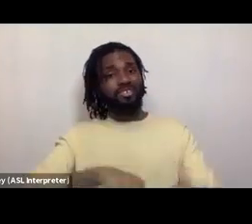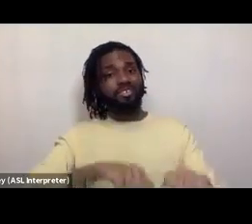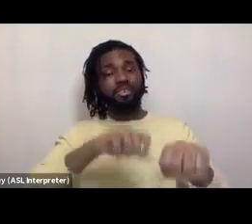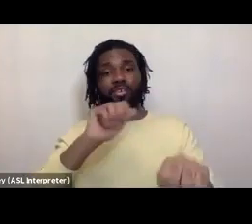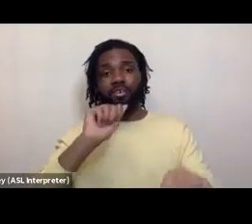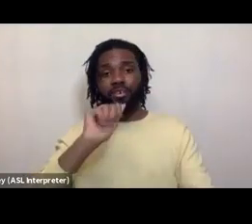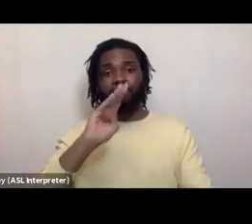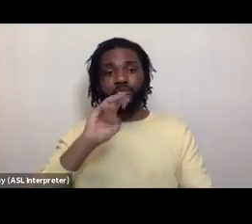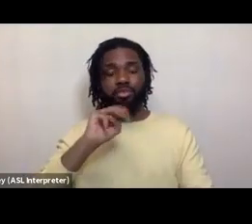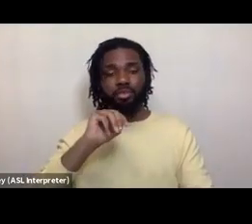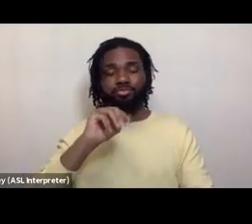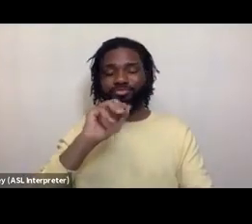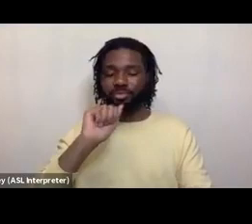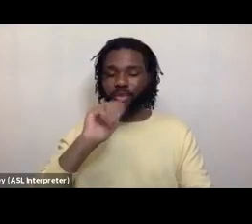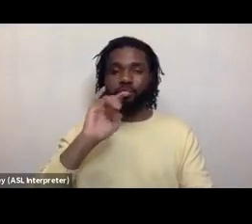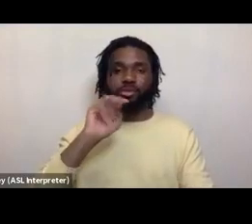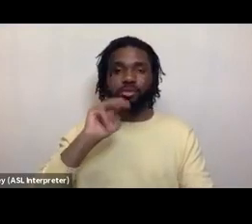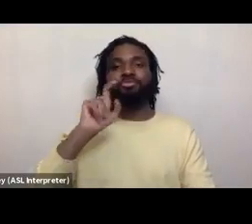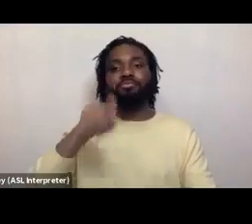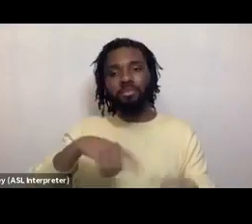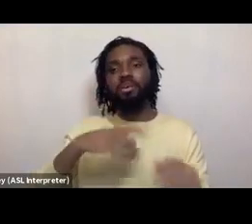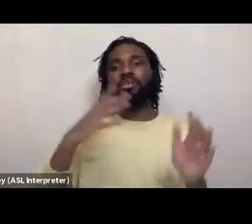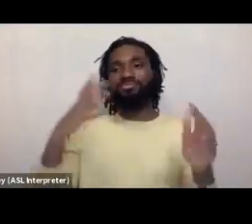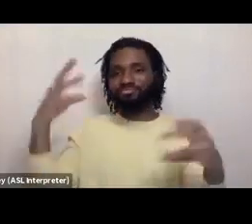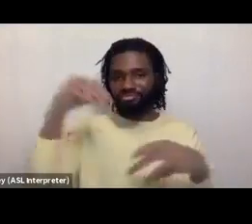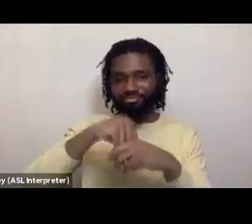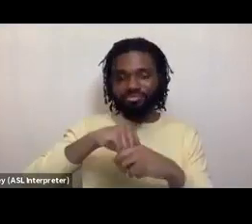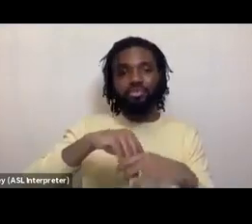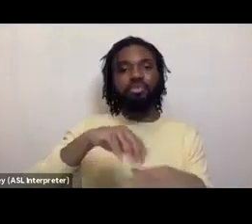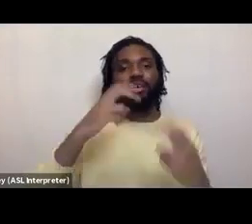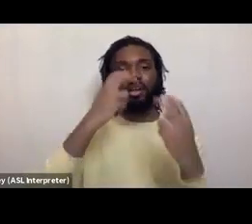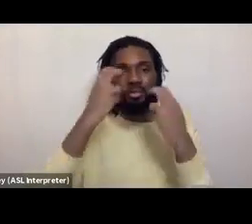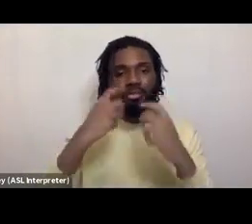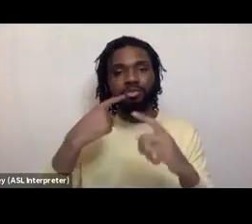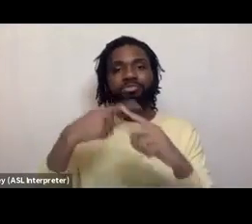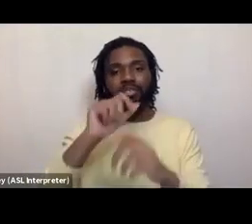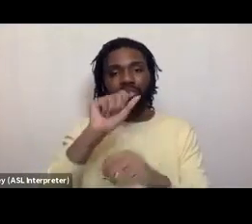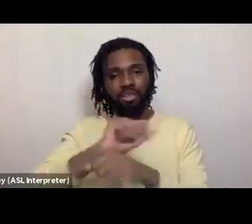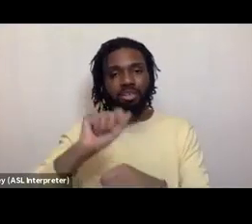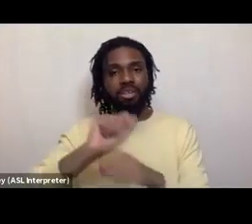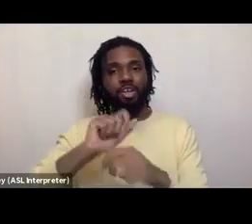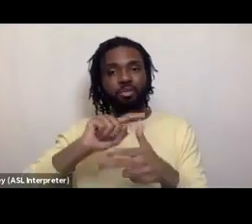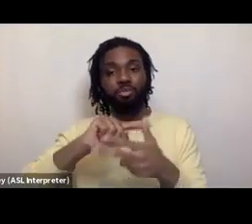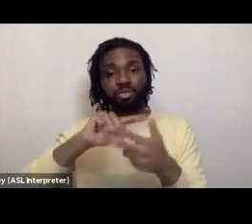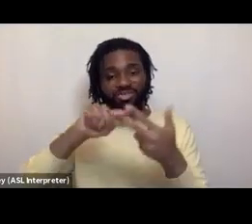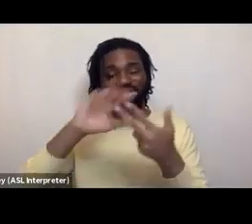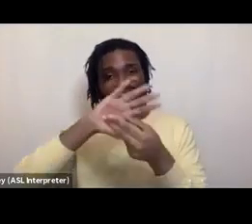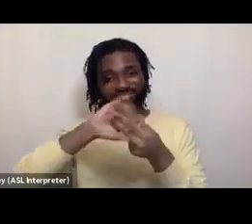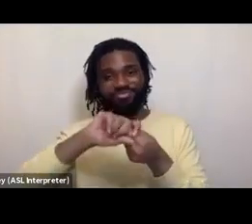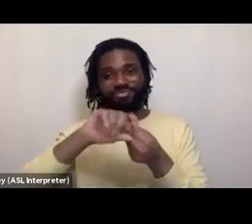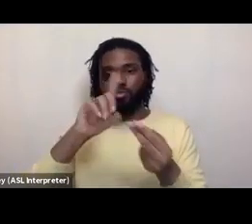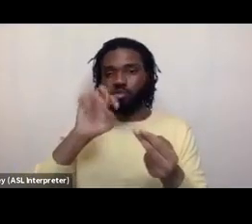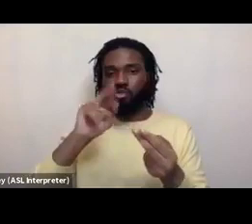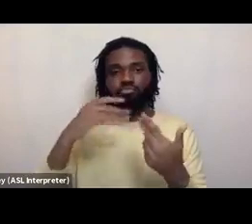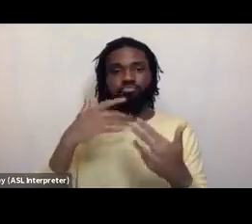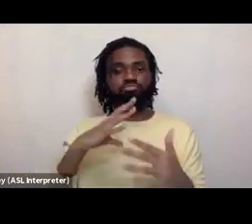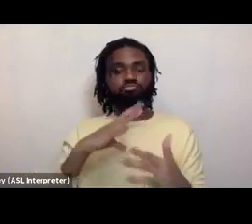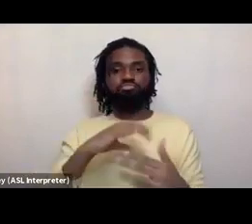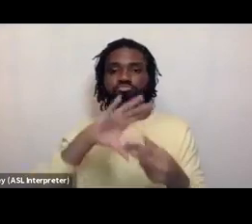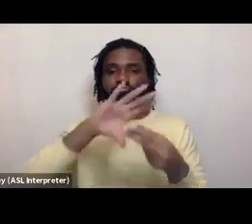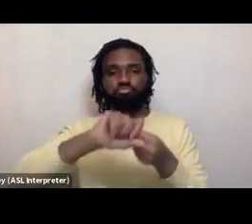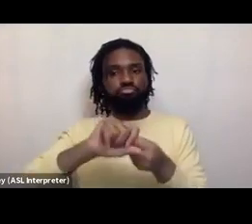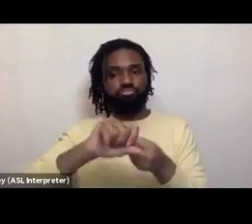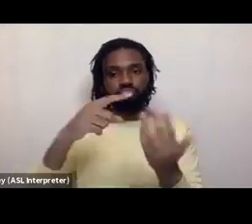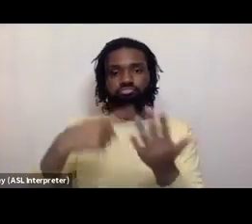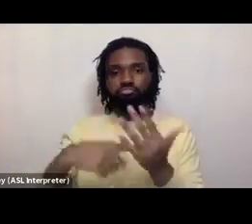to be talking about capitalism and labor as well, as Dorian brilliantly tied together. The